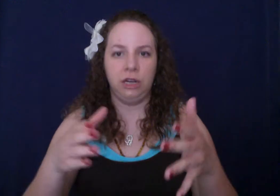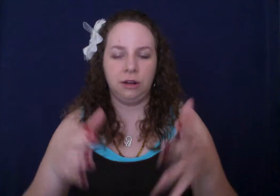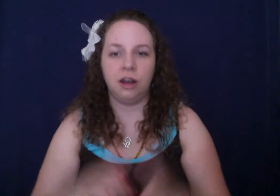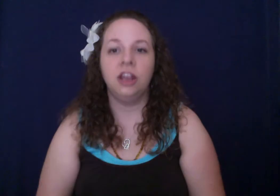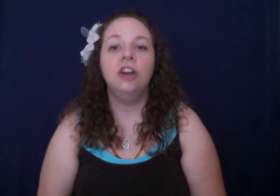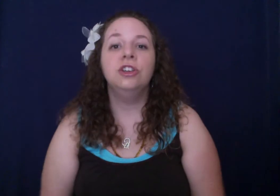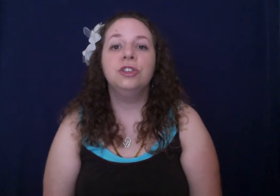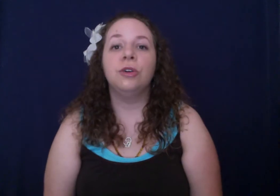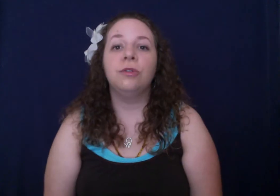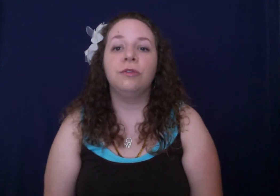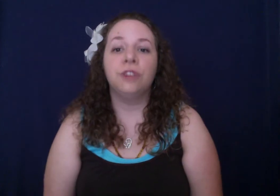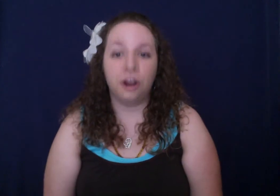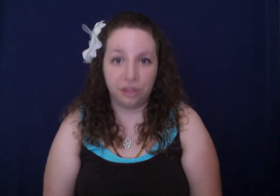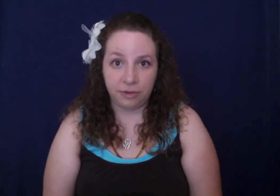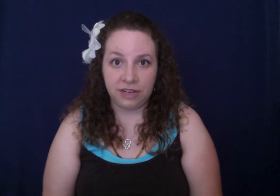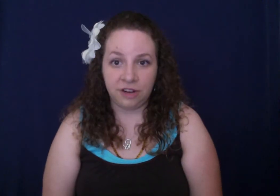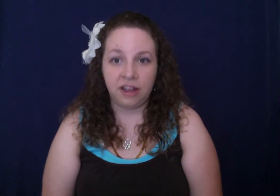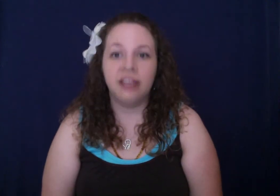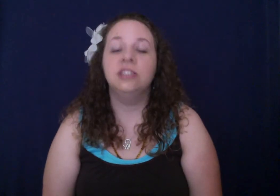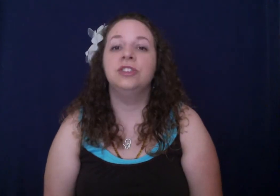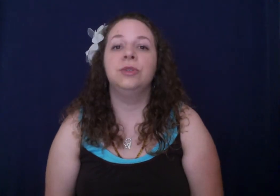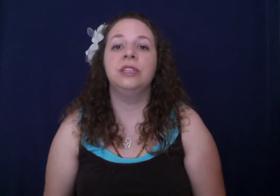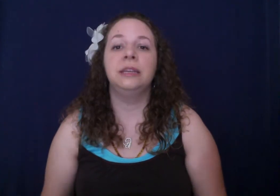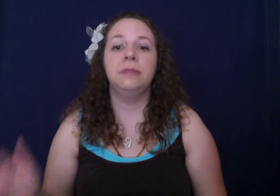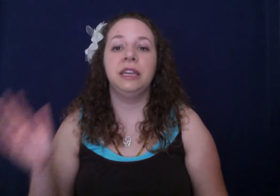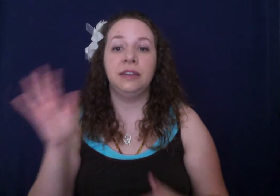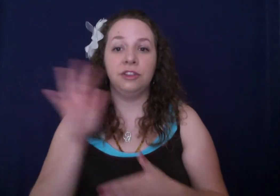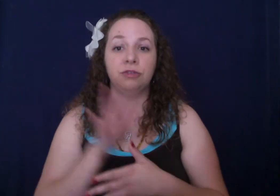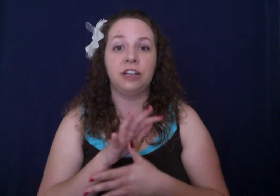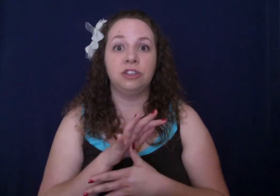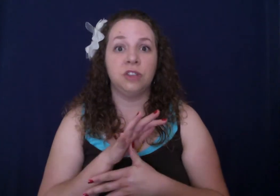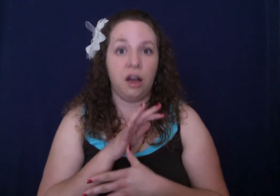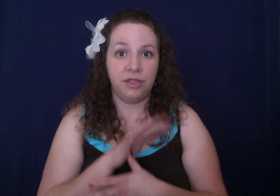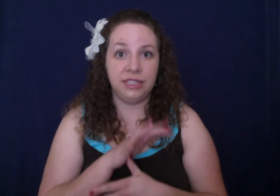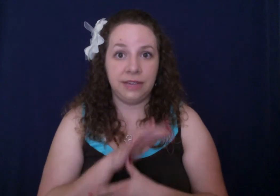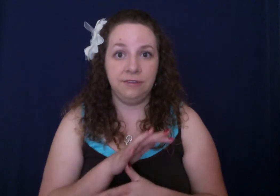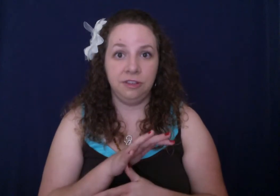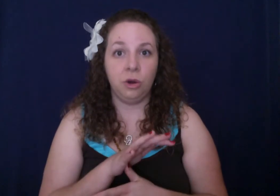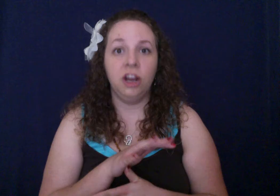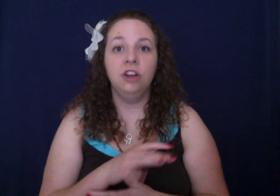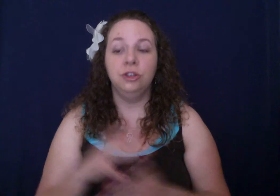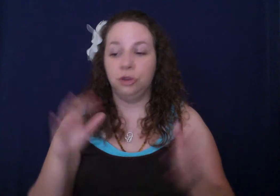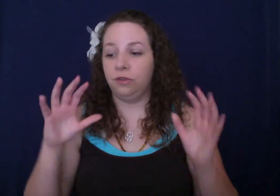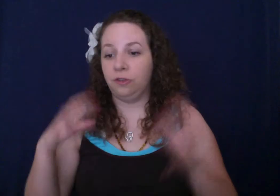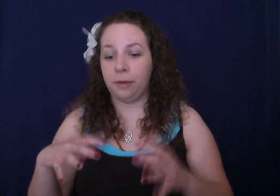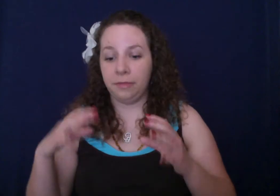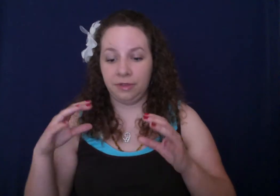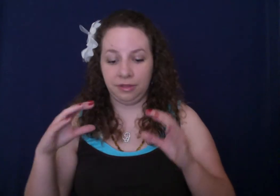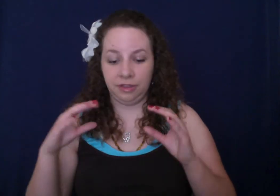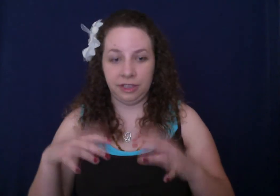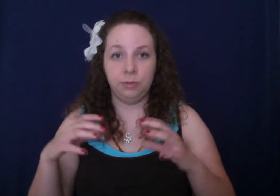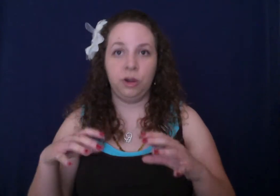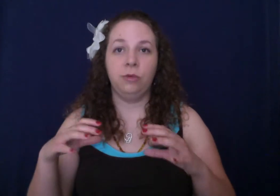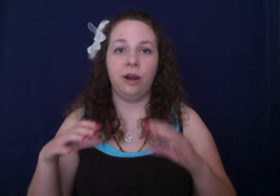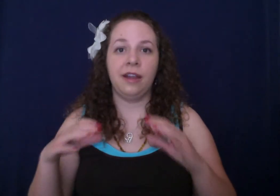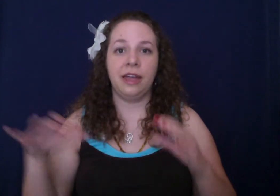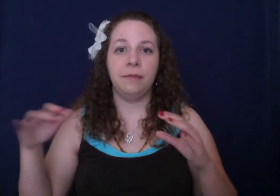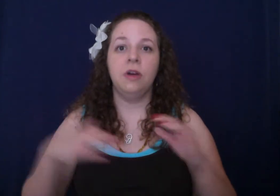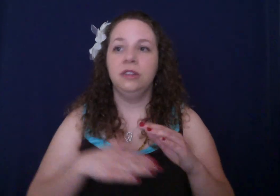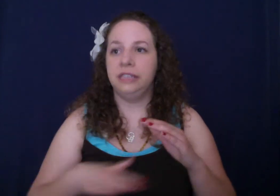on. So there are 3 different kinds. So this can be giving directions on the same floor. So from this point where I am